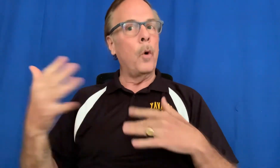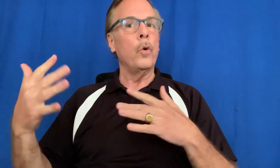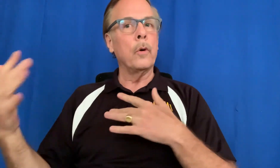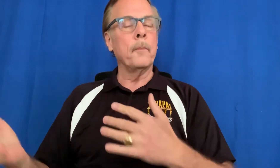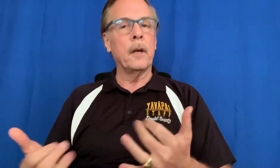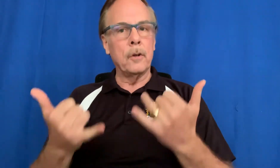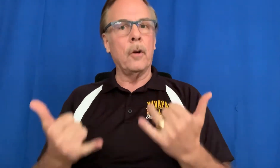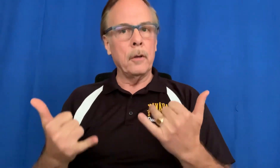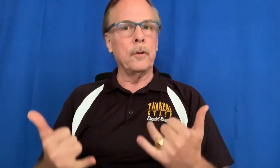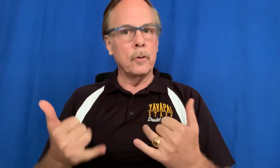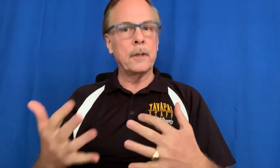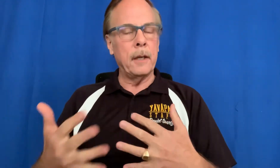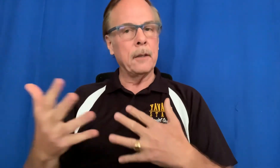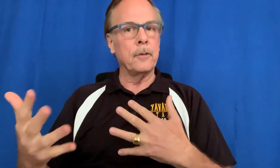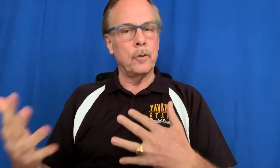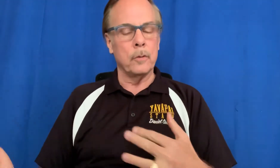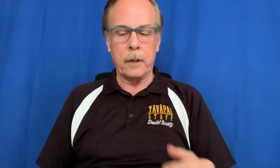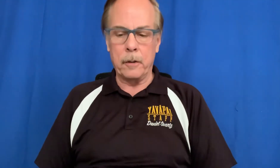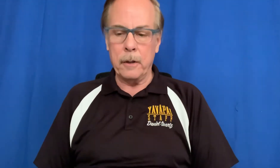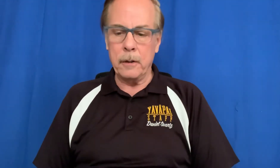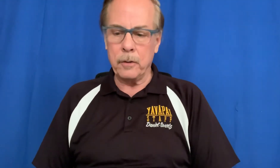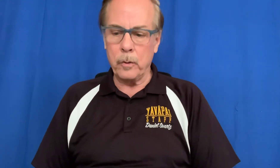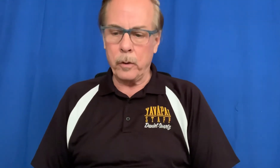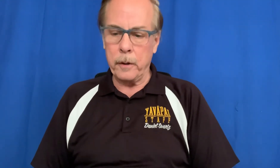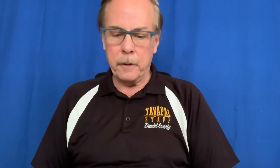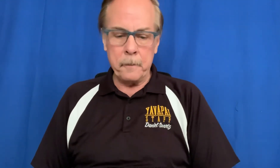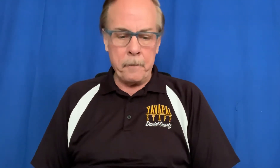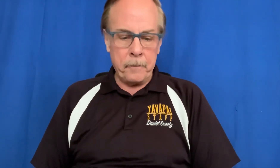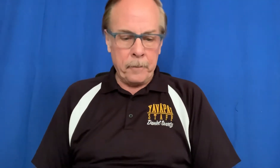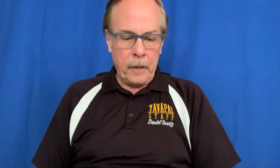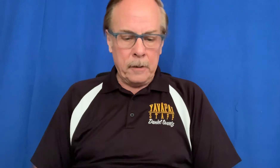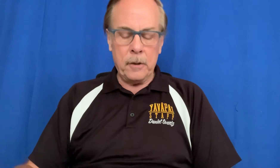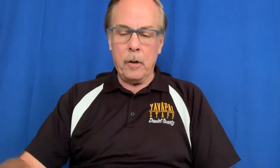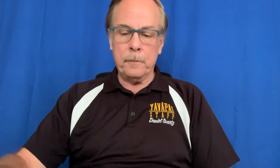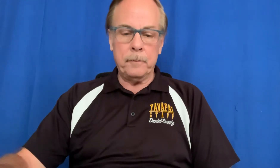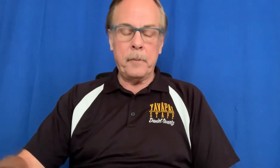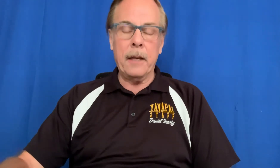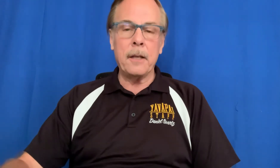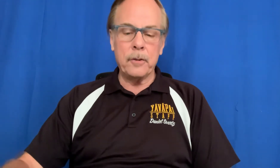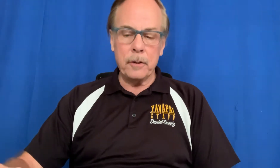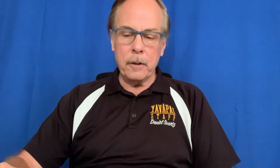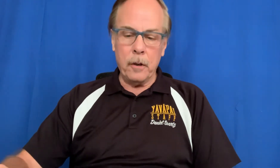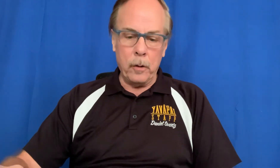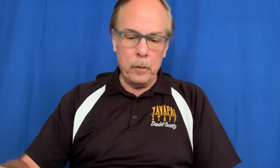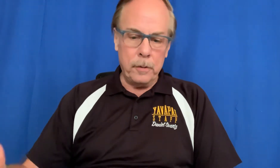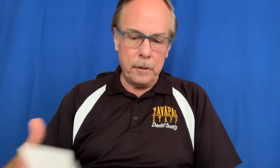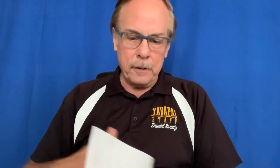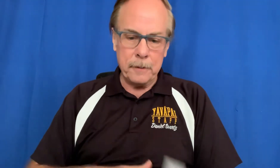older, I'm an adult, you'll see how that's used later in the story. So, pay attention to those.